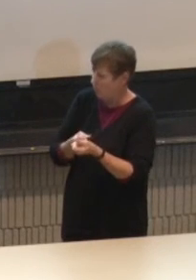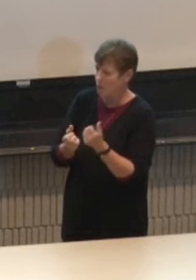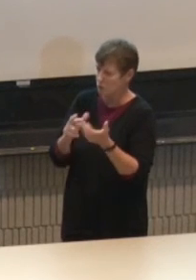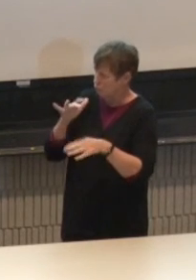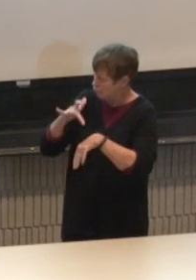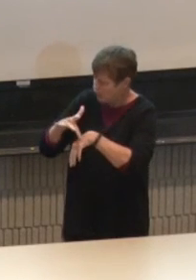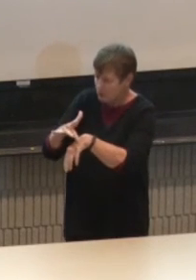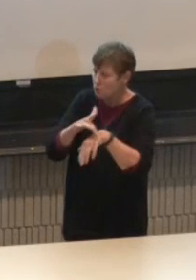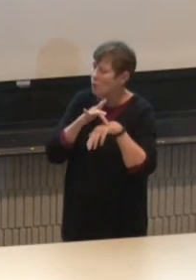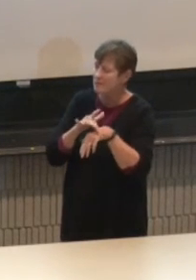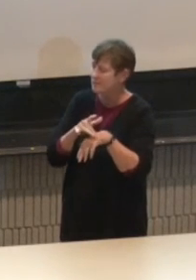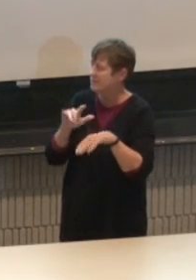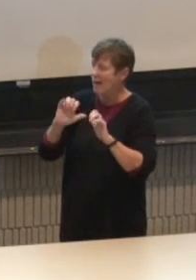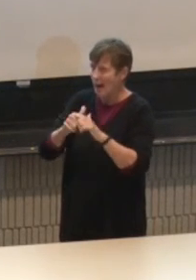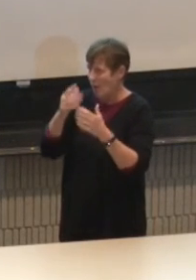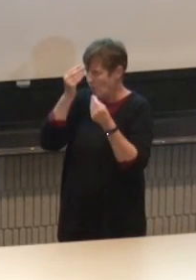know, to let them know that there's somebody there.